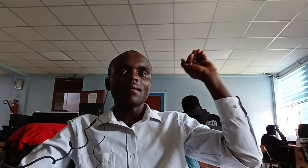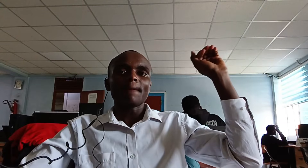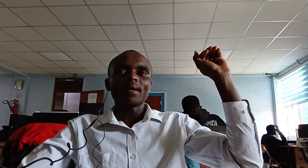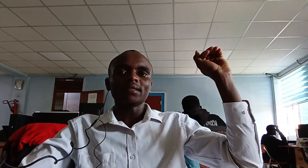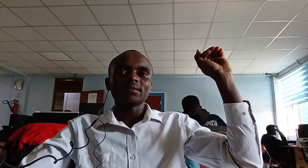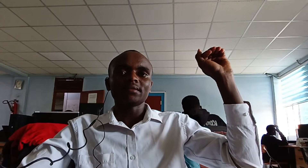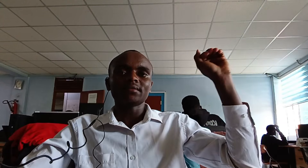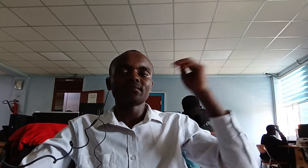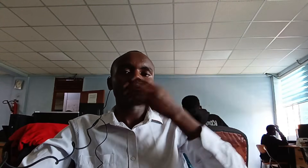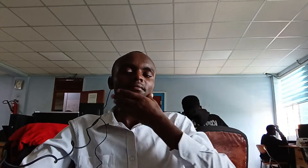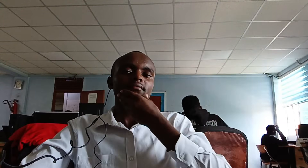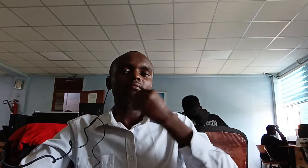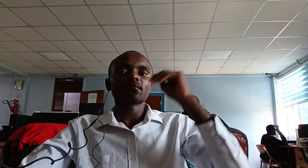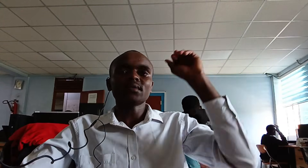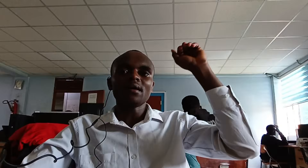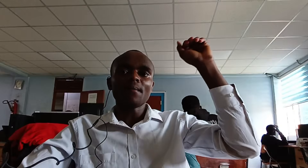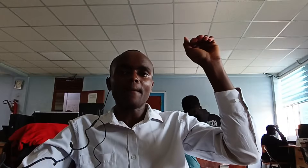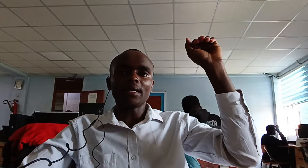man, man,